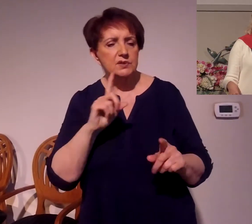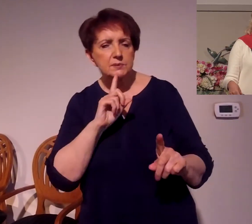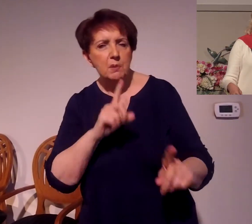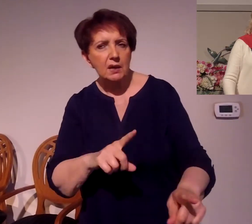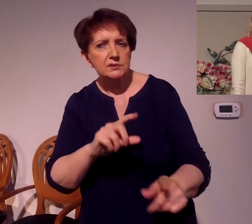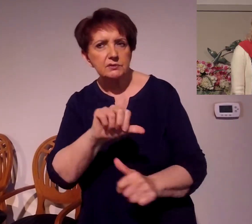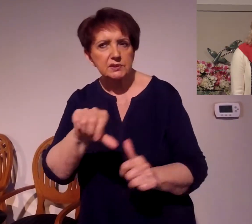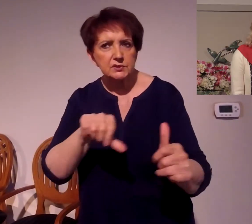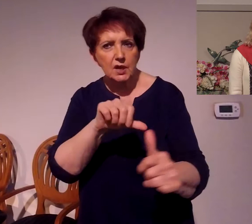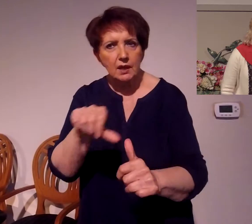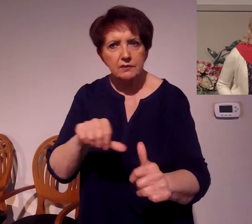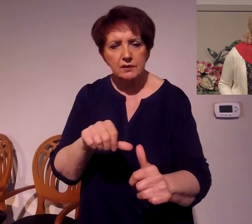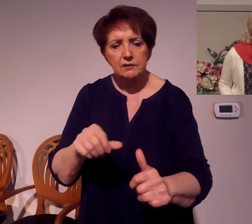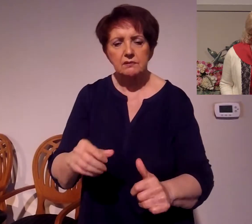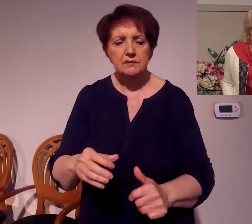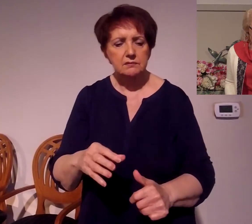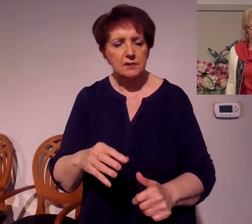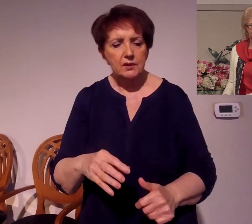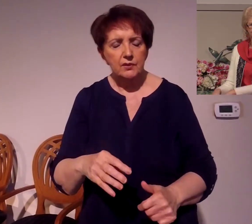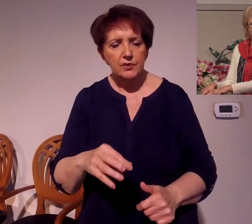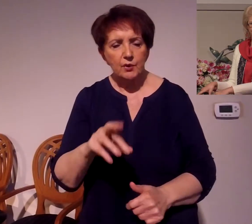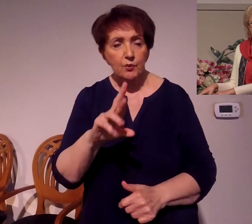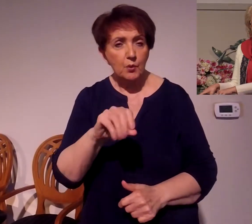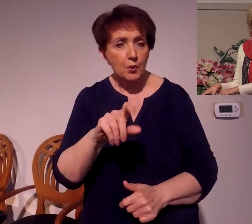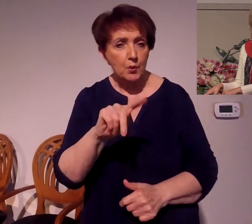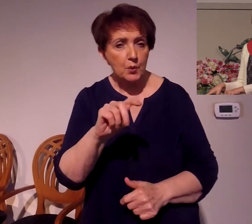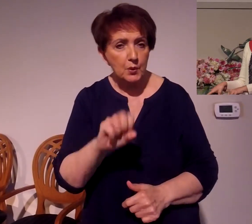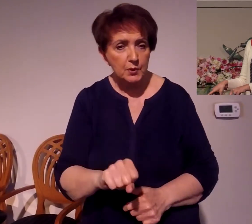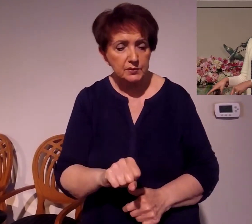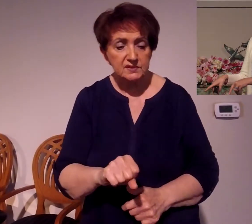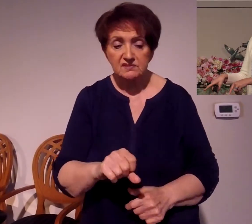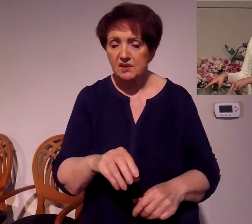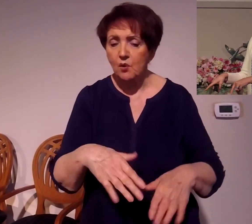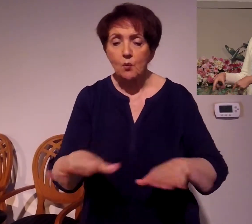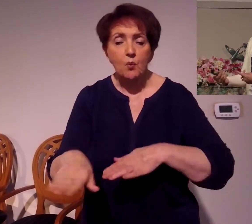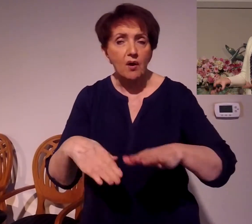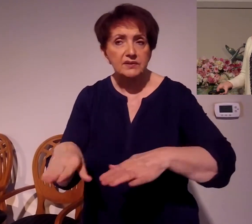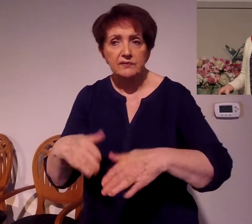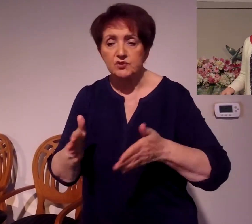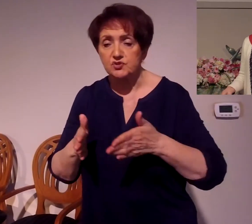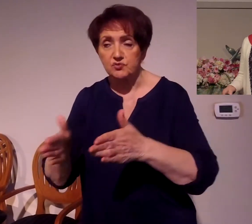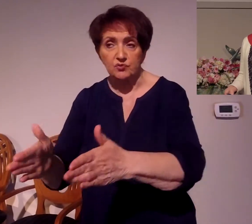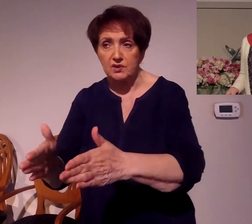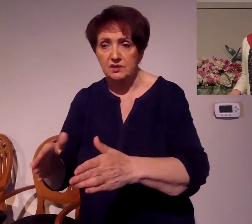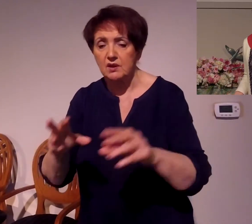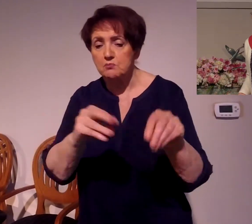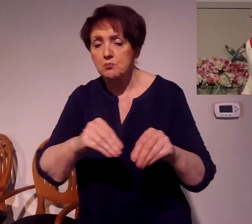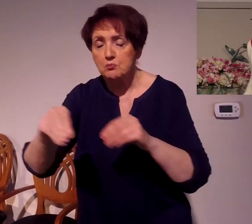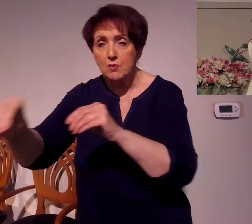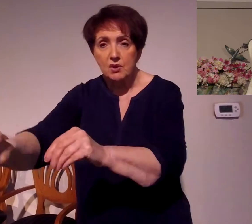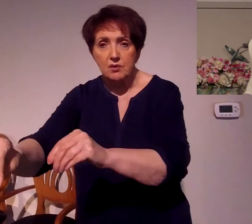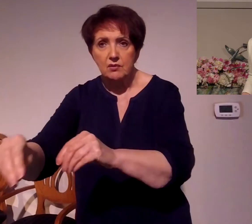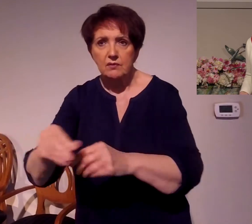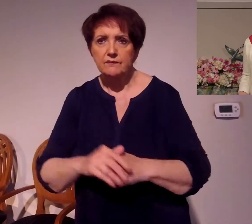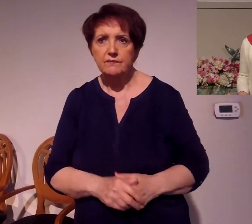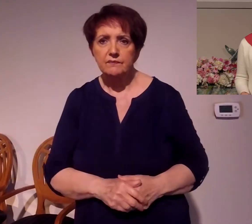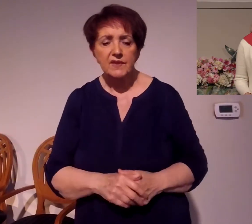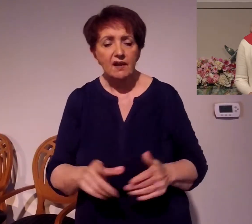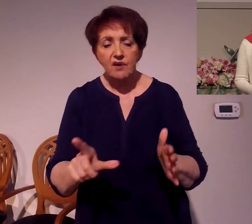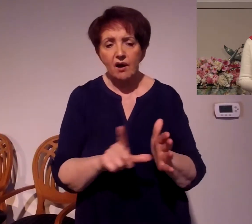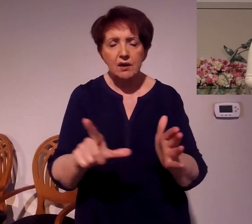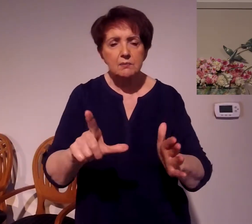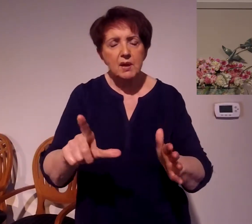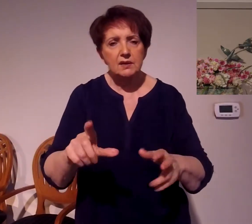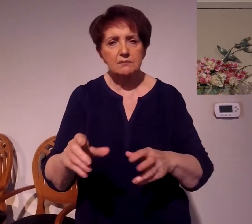but they don't actually pick up their roots and walk down the street, do they? So they have what's called automatic motion. They're